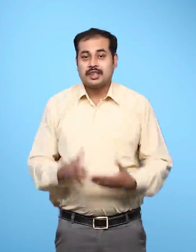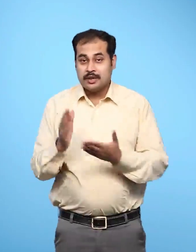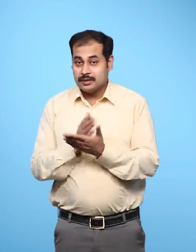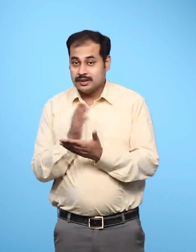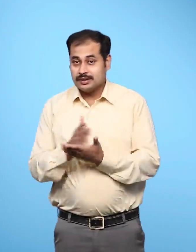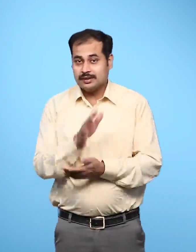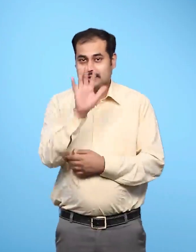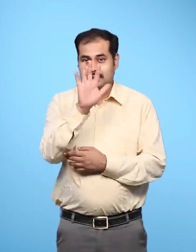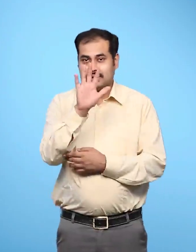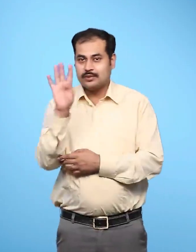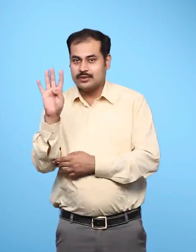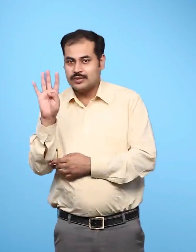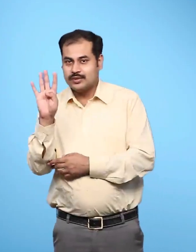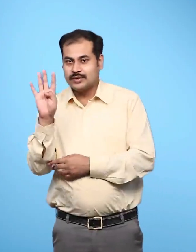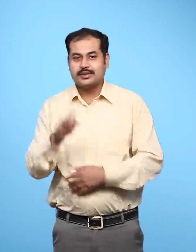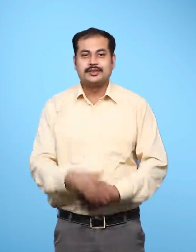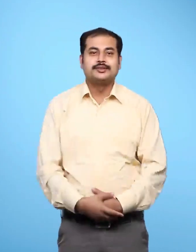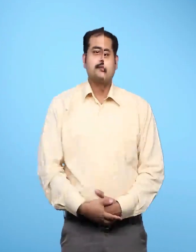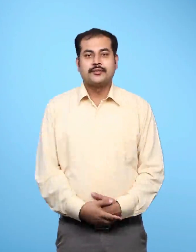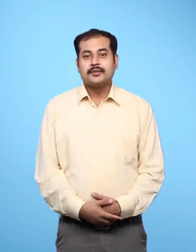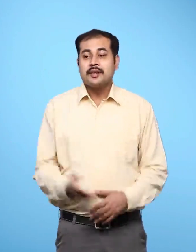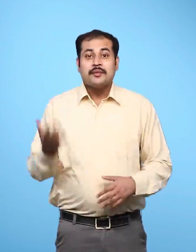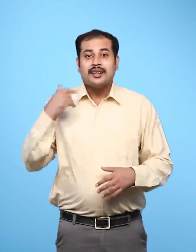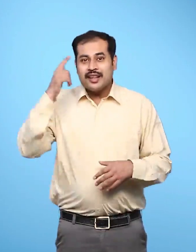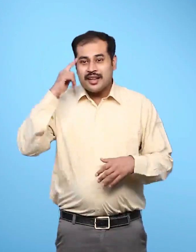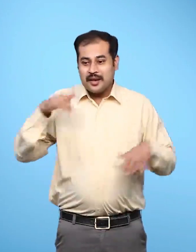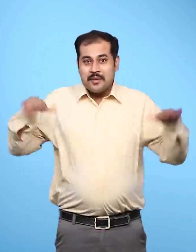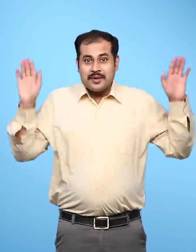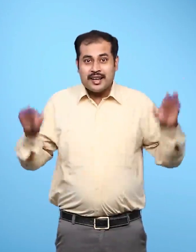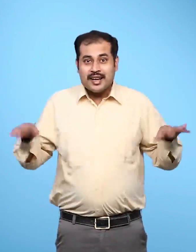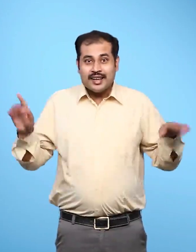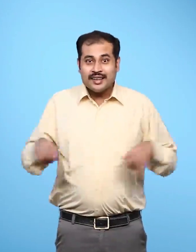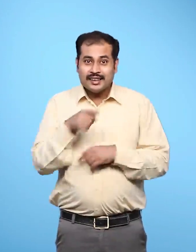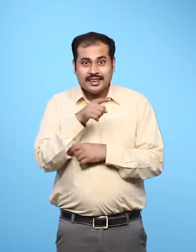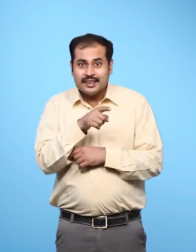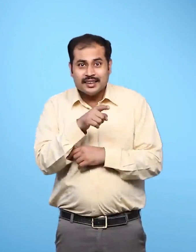Page 54. Do you want to be like Chirpy?